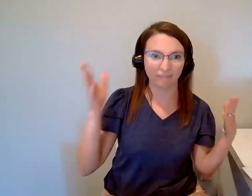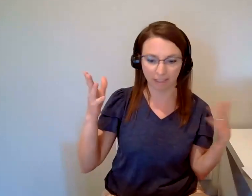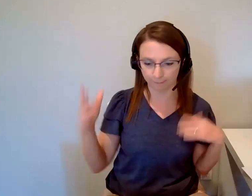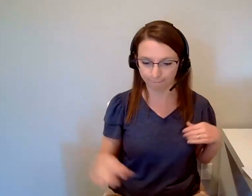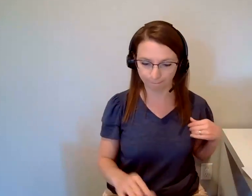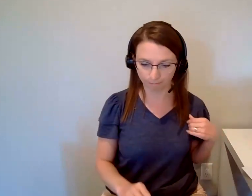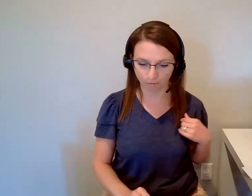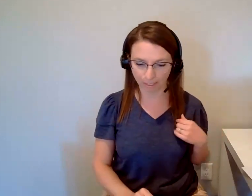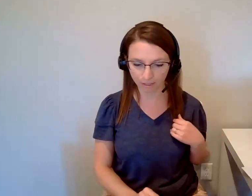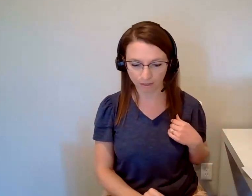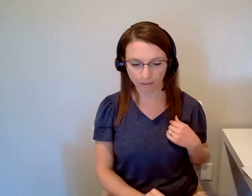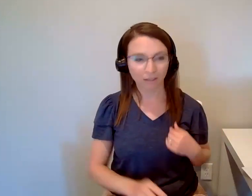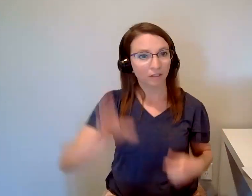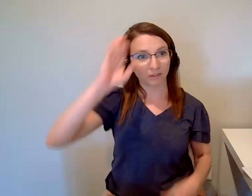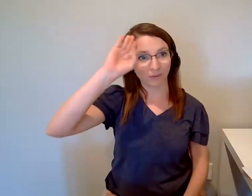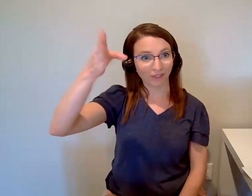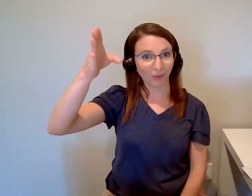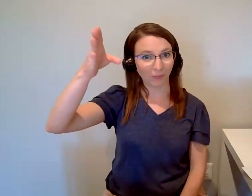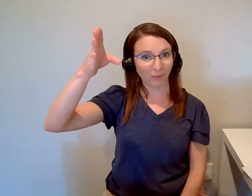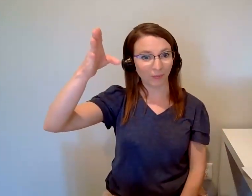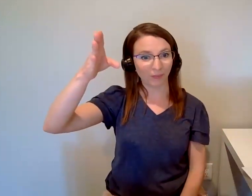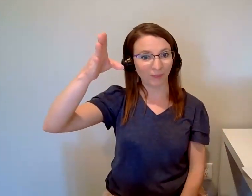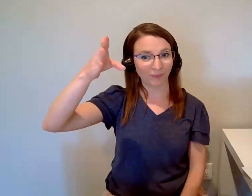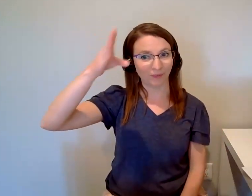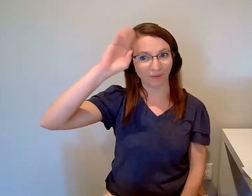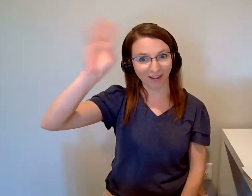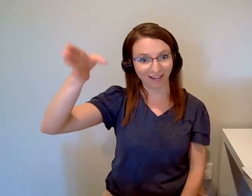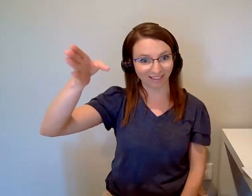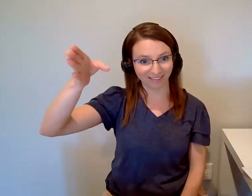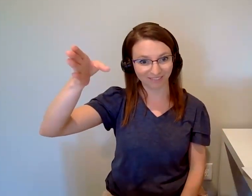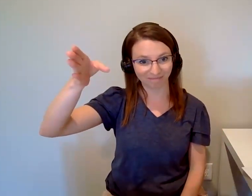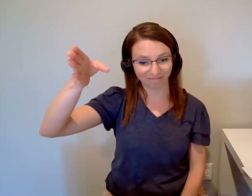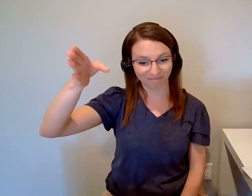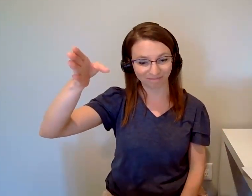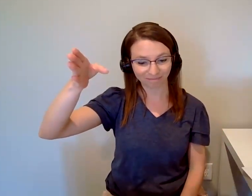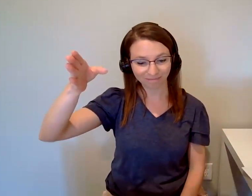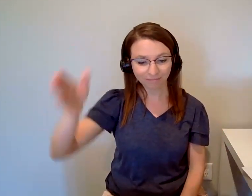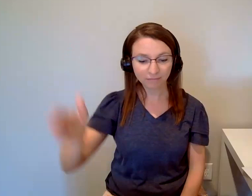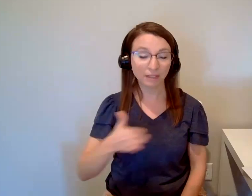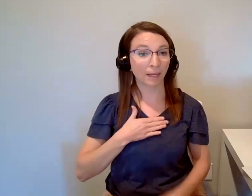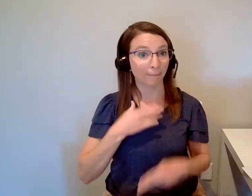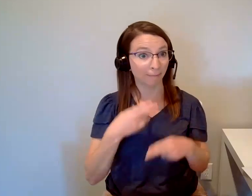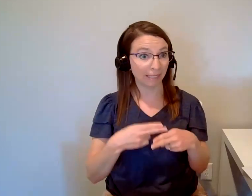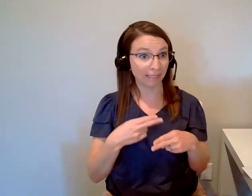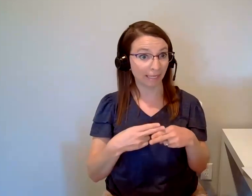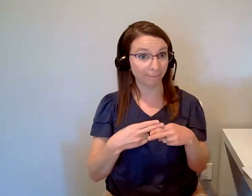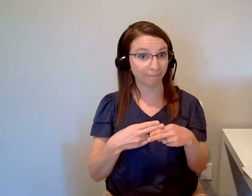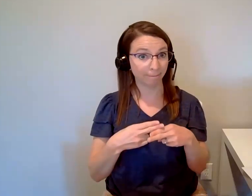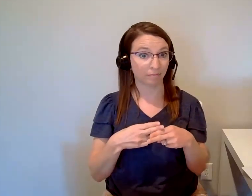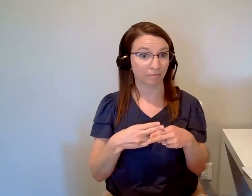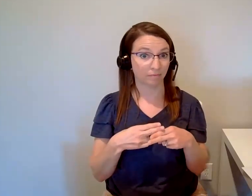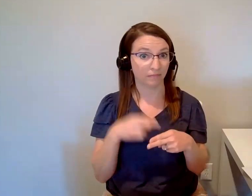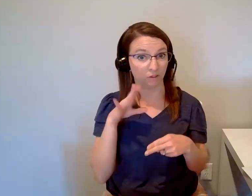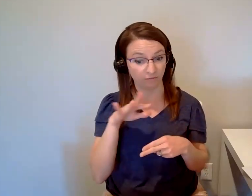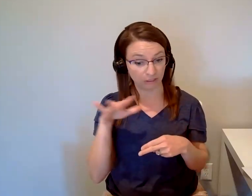activity. Okay? So hello or hi. My name, then your finger